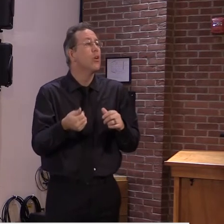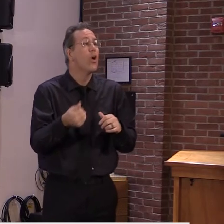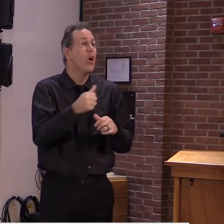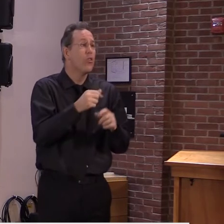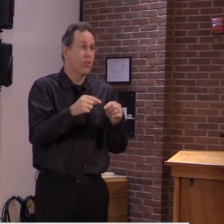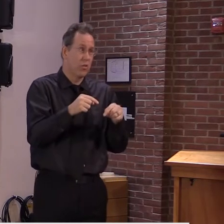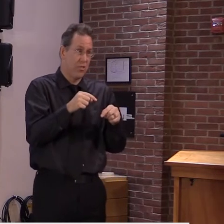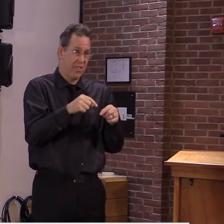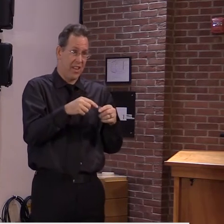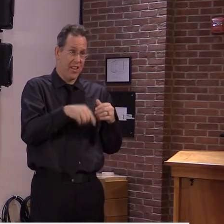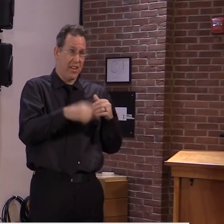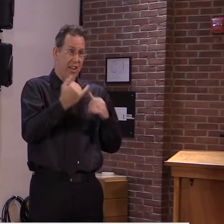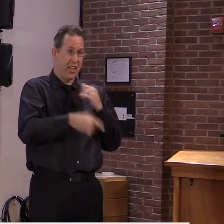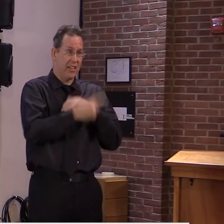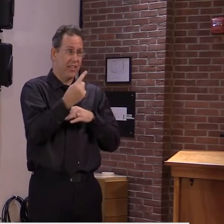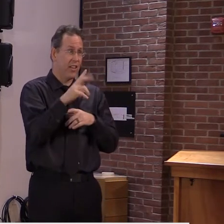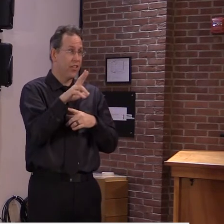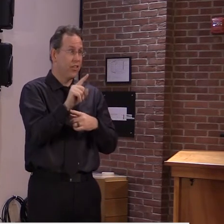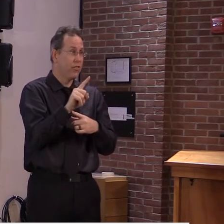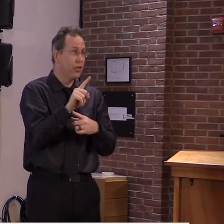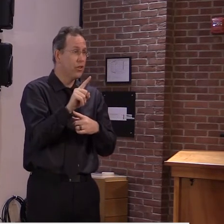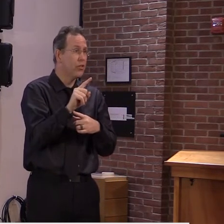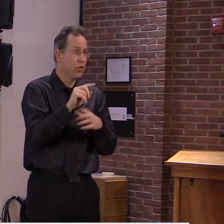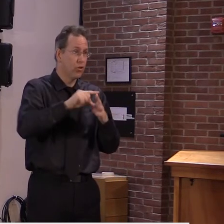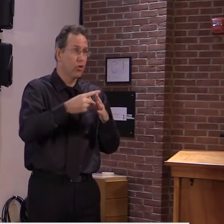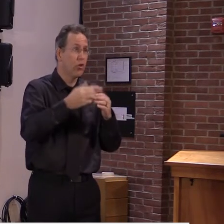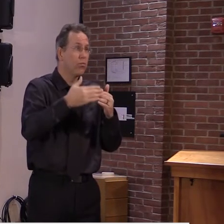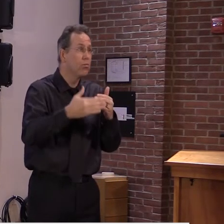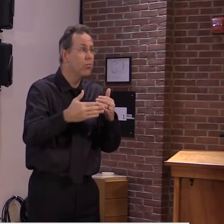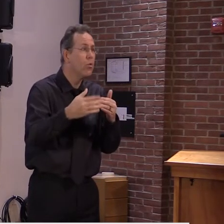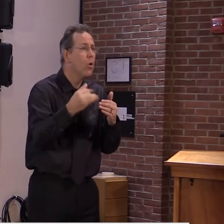it starting whenever it's in effect?